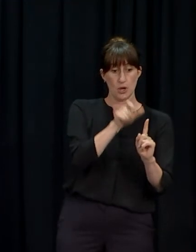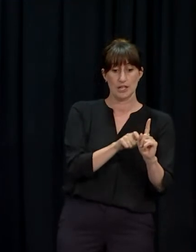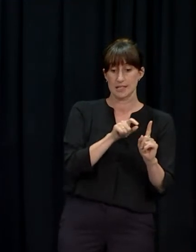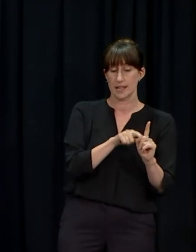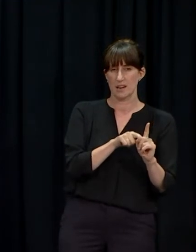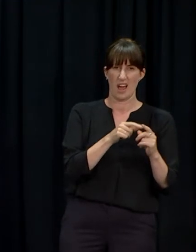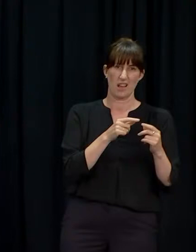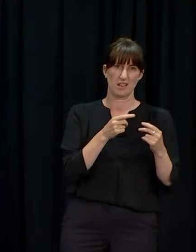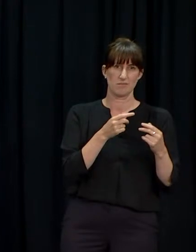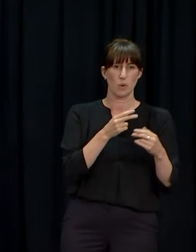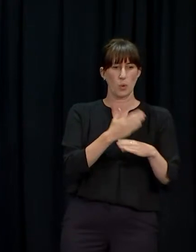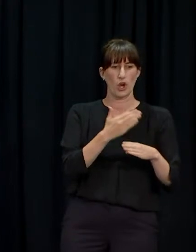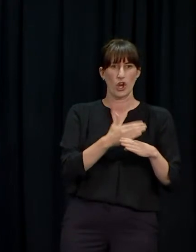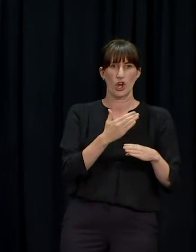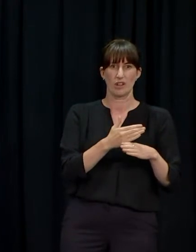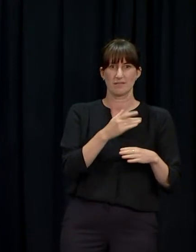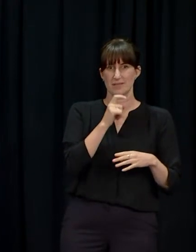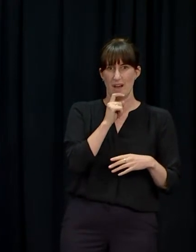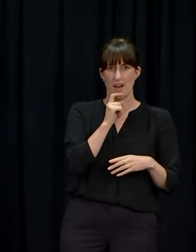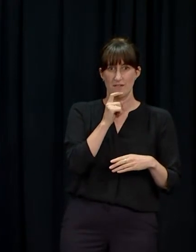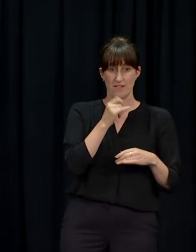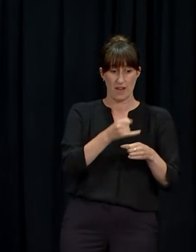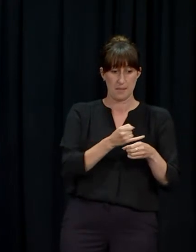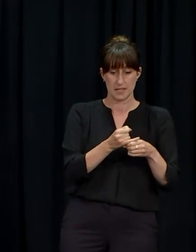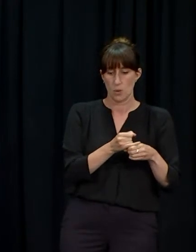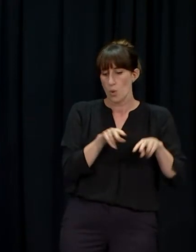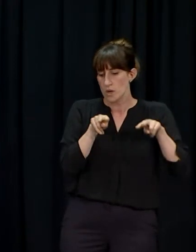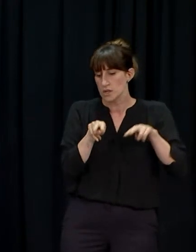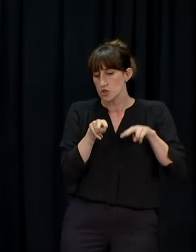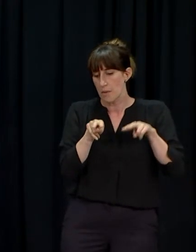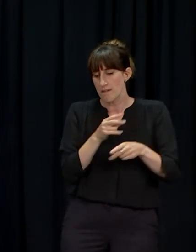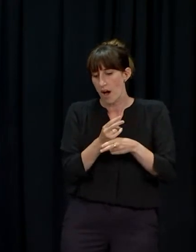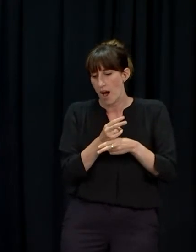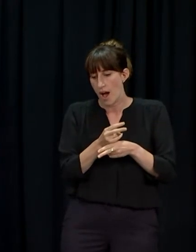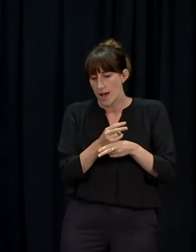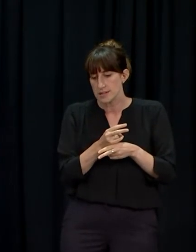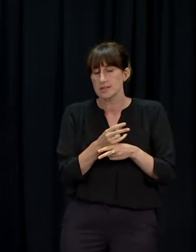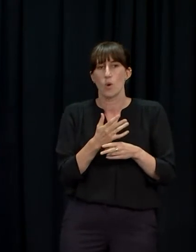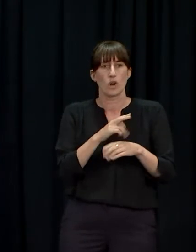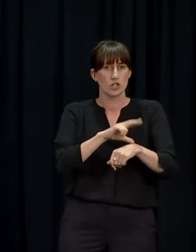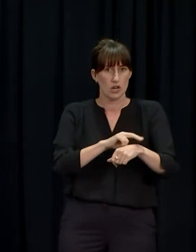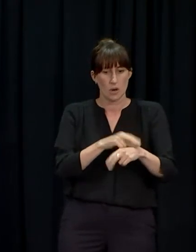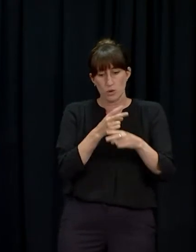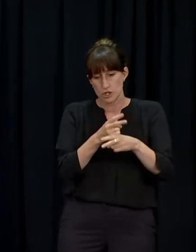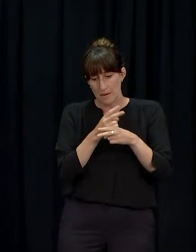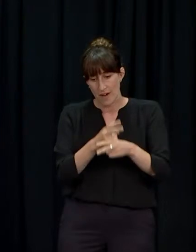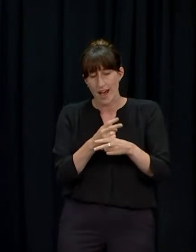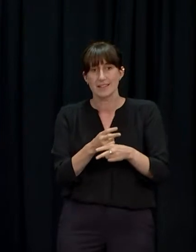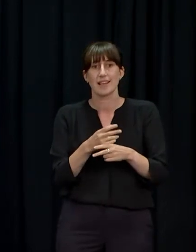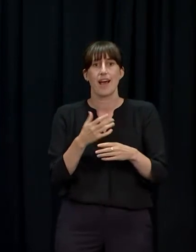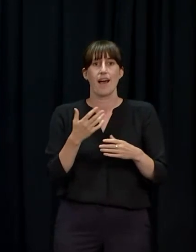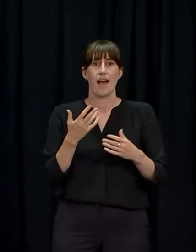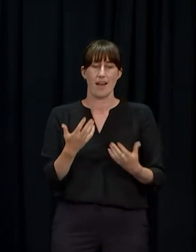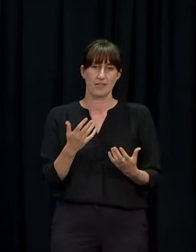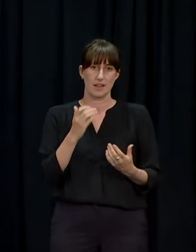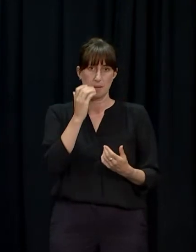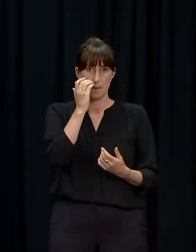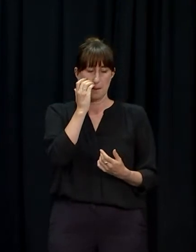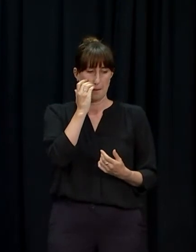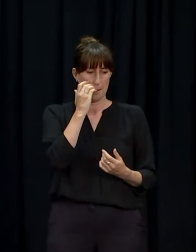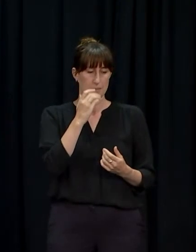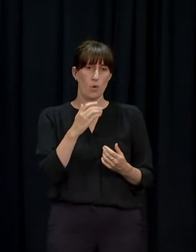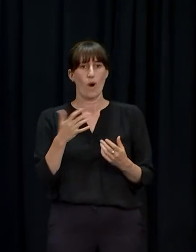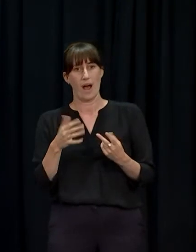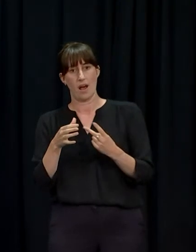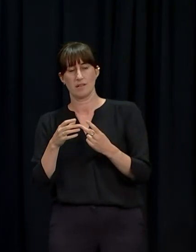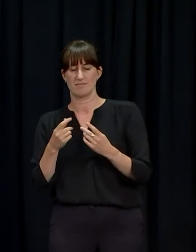is how that will be further structured is what the ministry is currently working on. All right, Jason, this is really the last one. You get pains, and so is the Prime